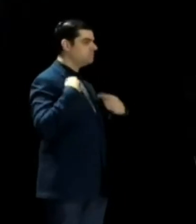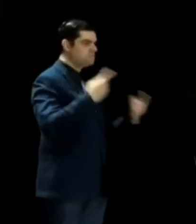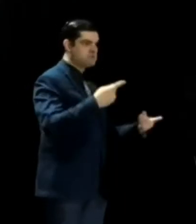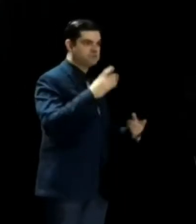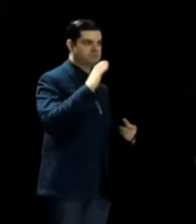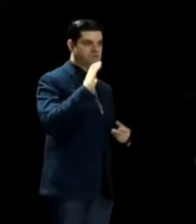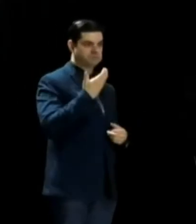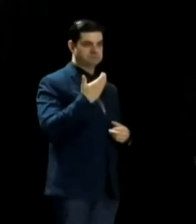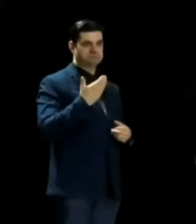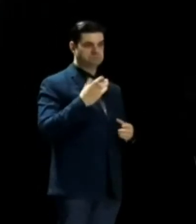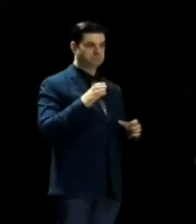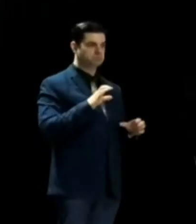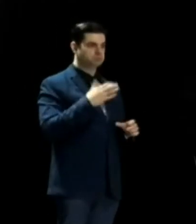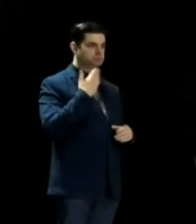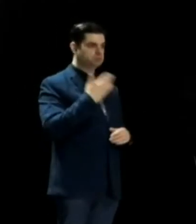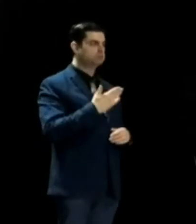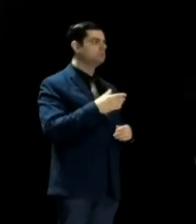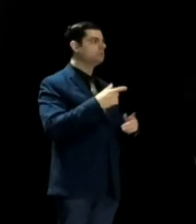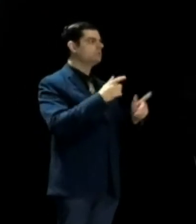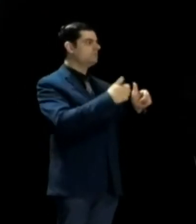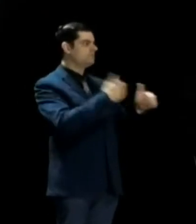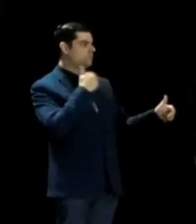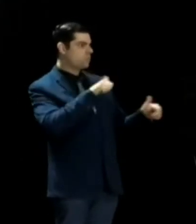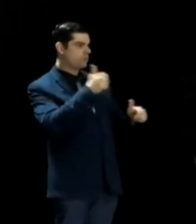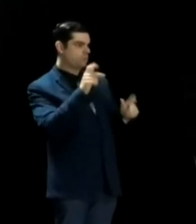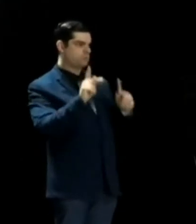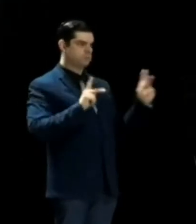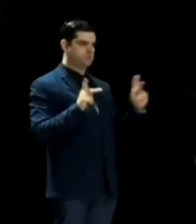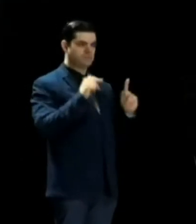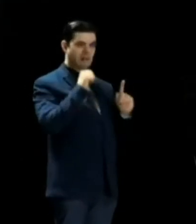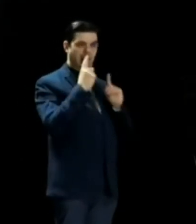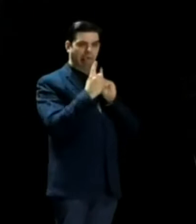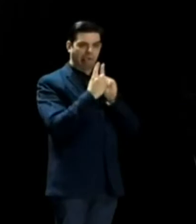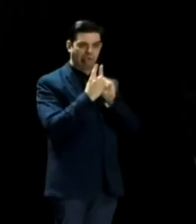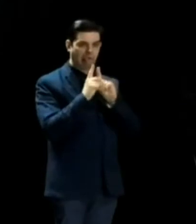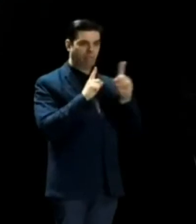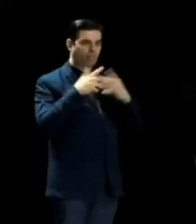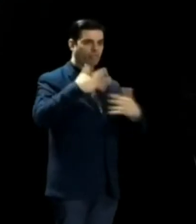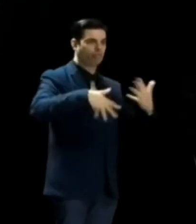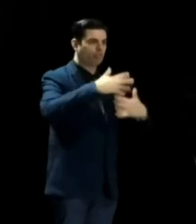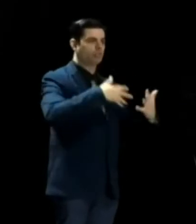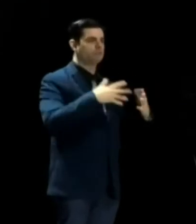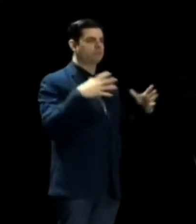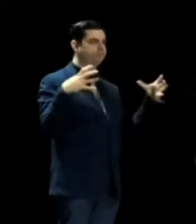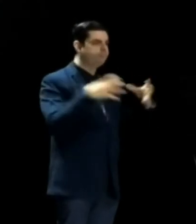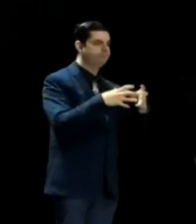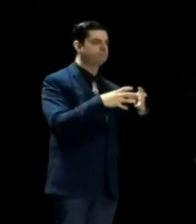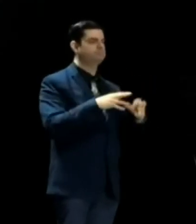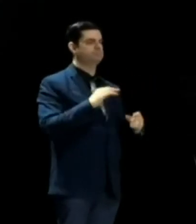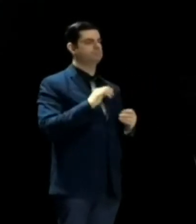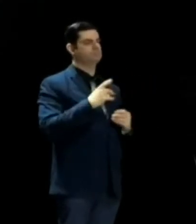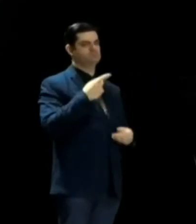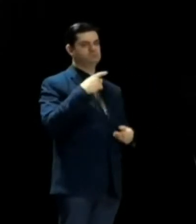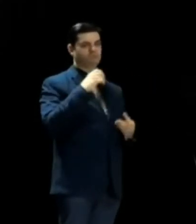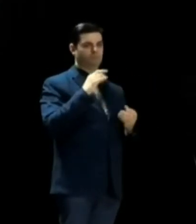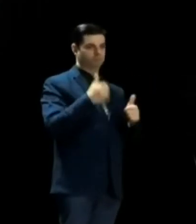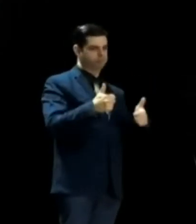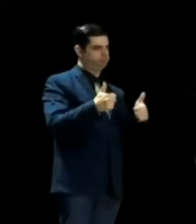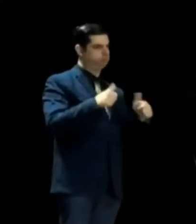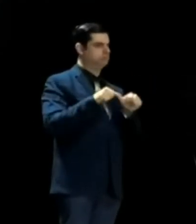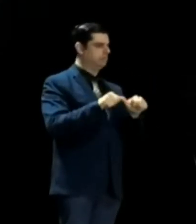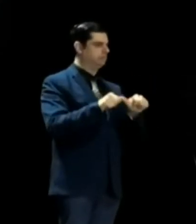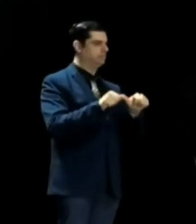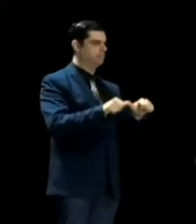staying away from each other will give us better results and will give people more time to heal so that we see